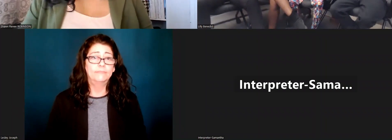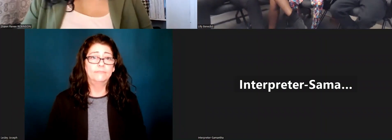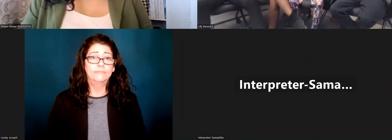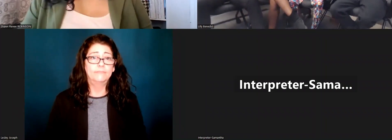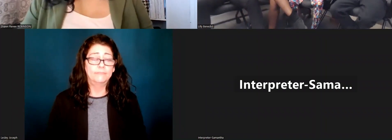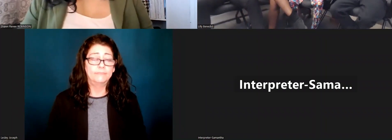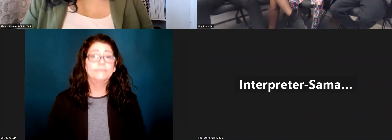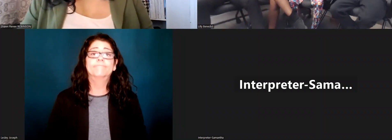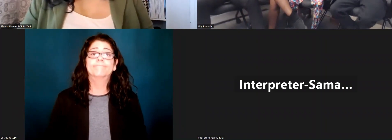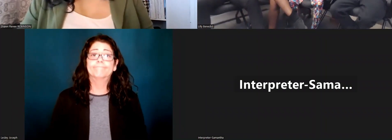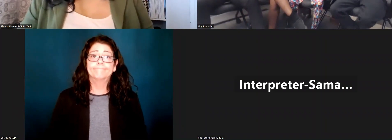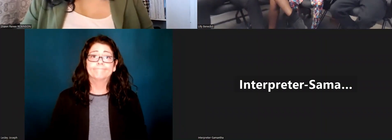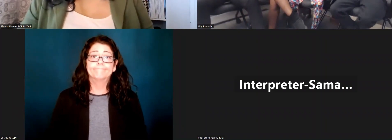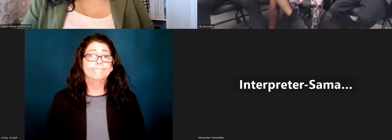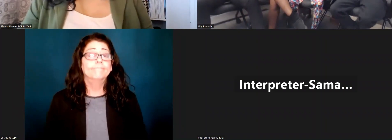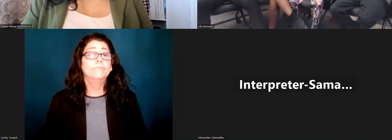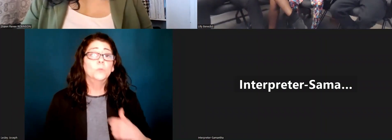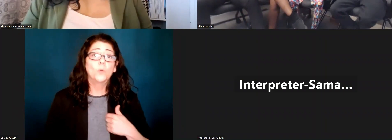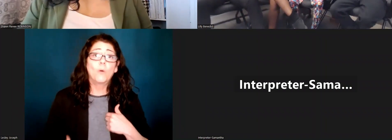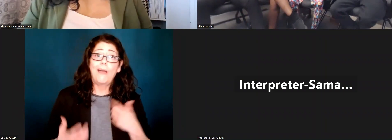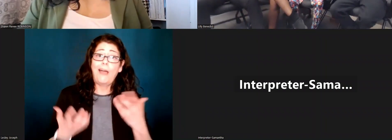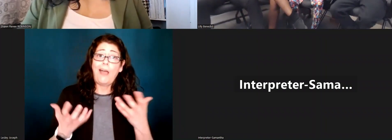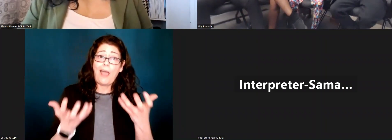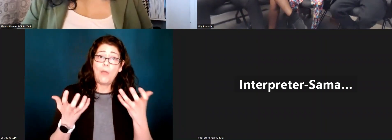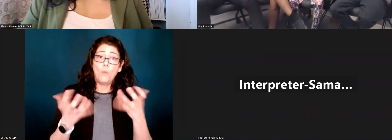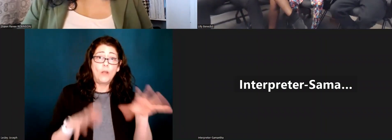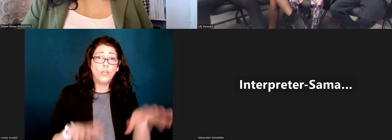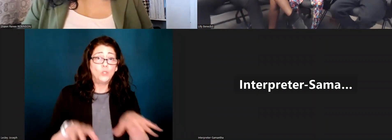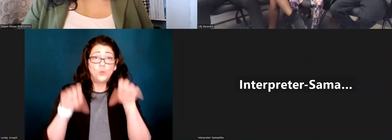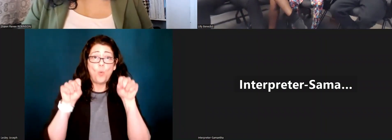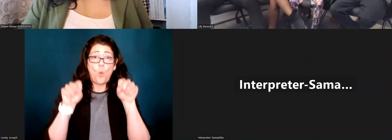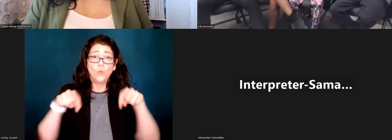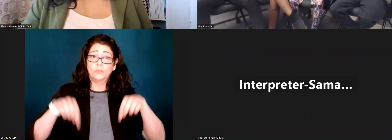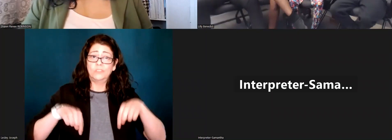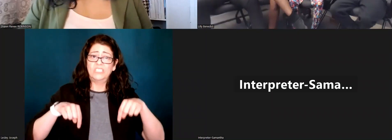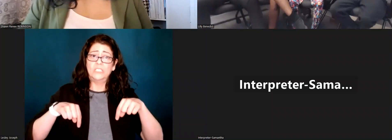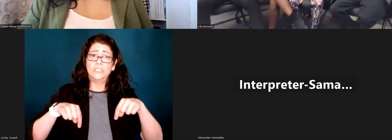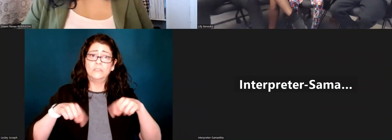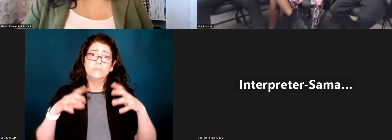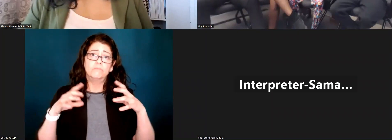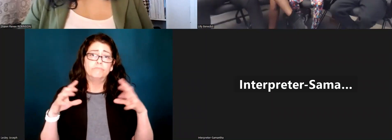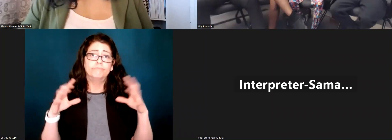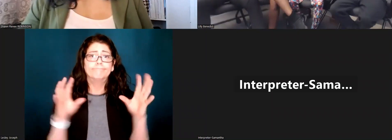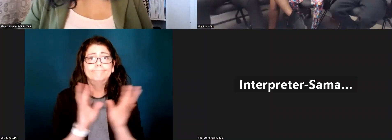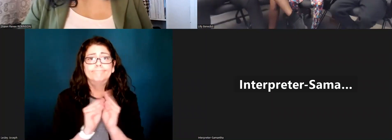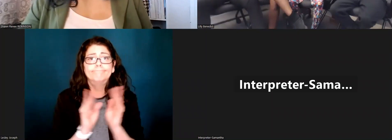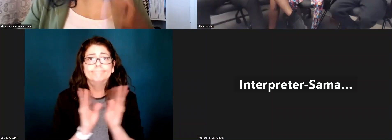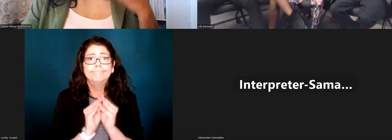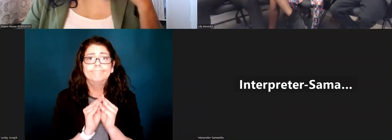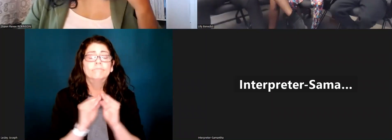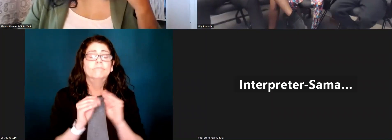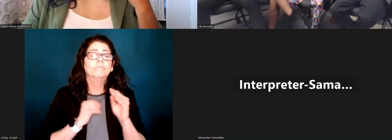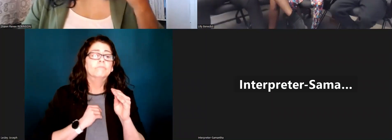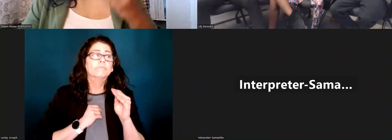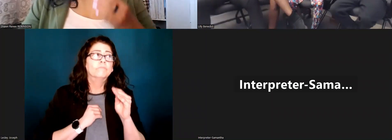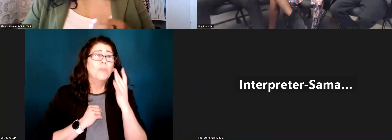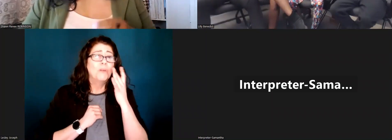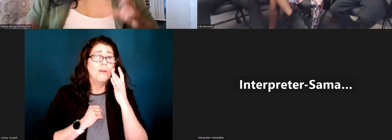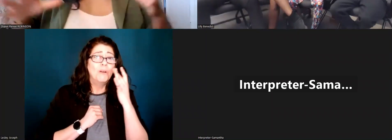I wanted to have this webinar because I wanted